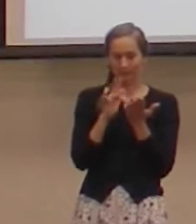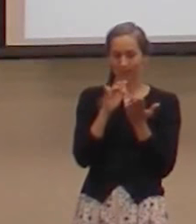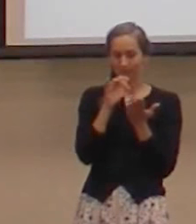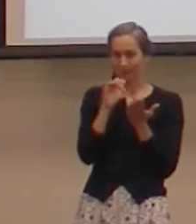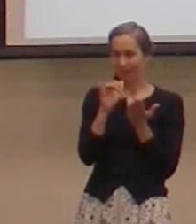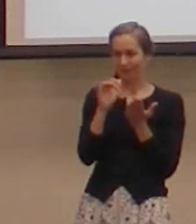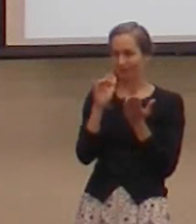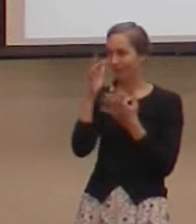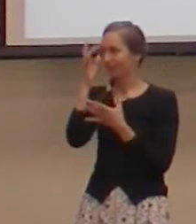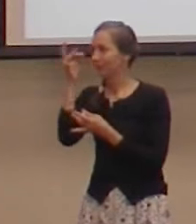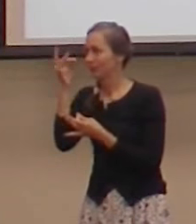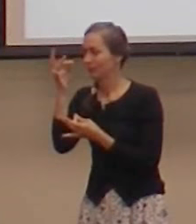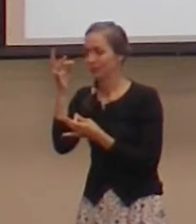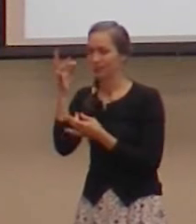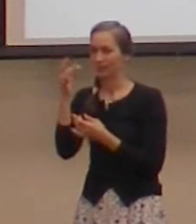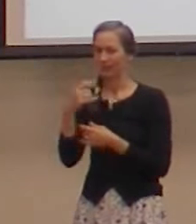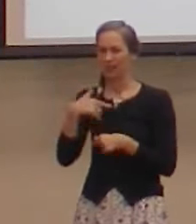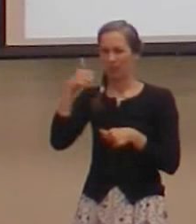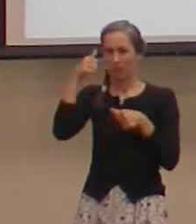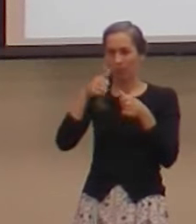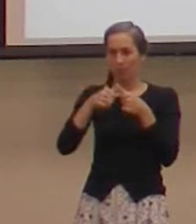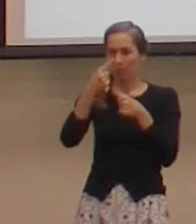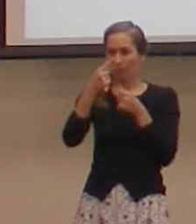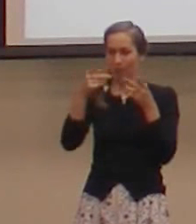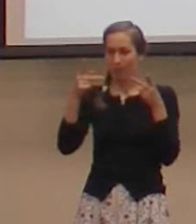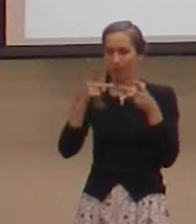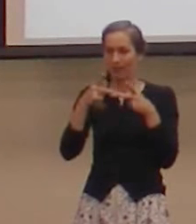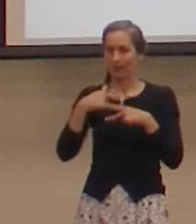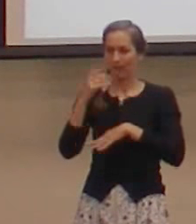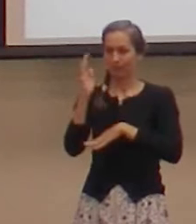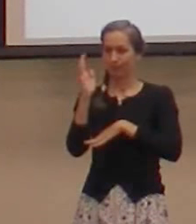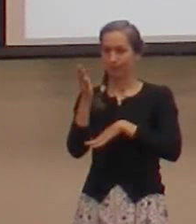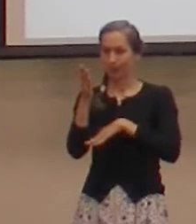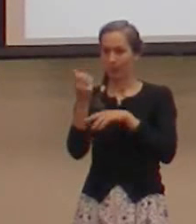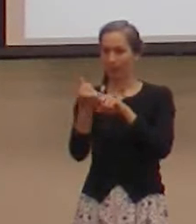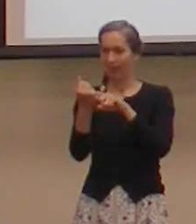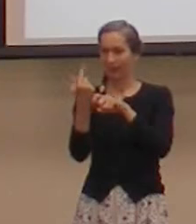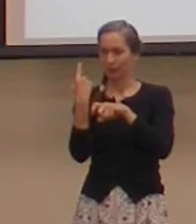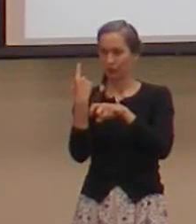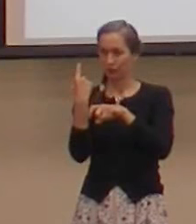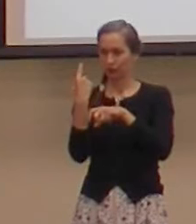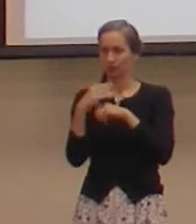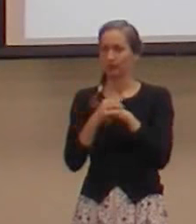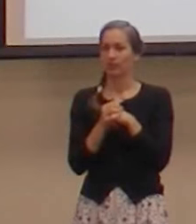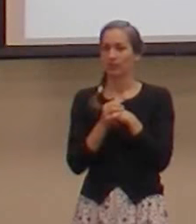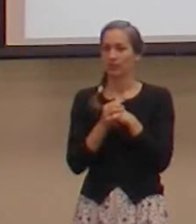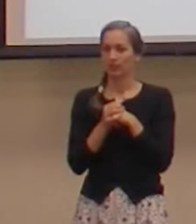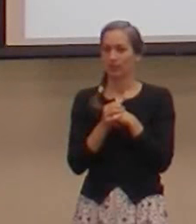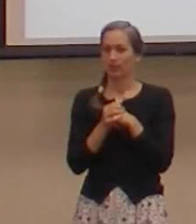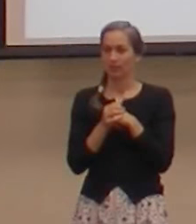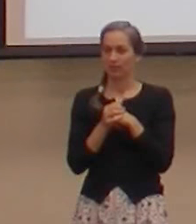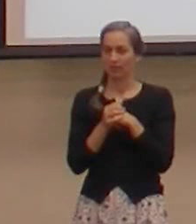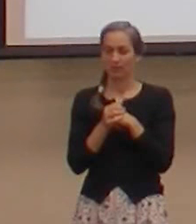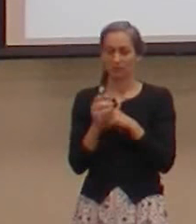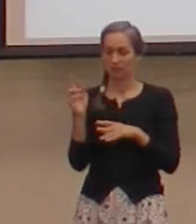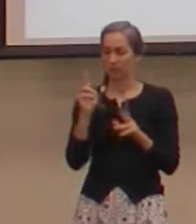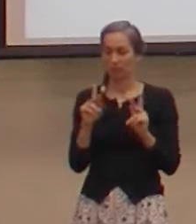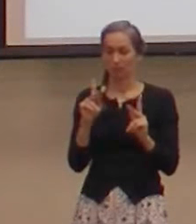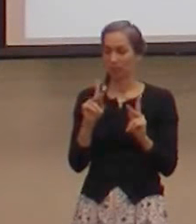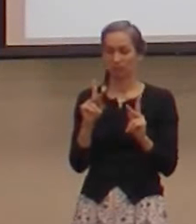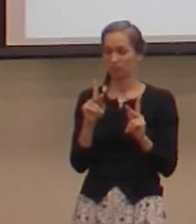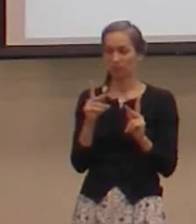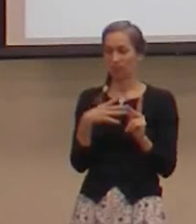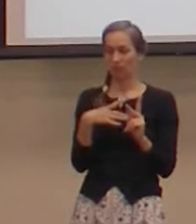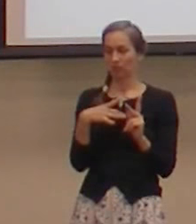disinterested. And I remember a place that I was speaking last year, and there was genuine disinterest among